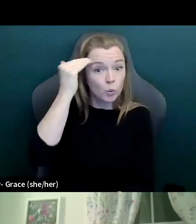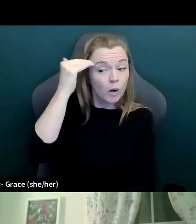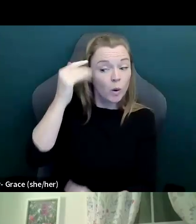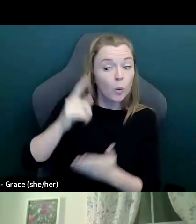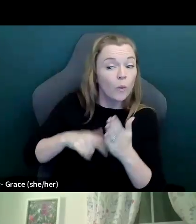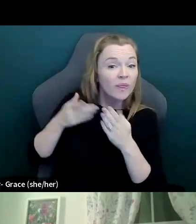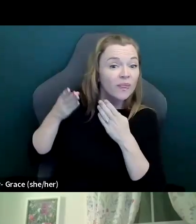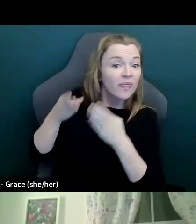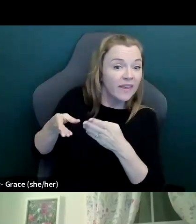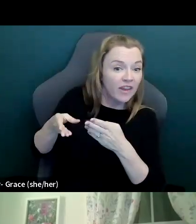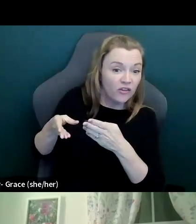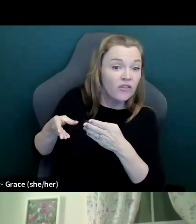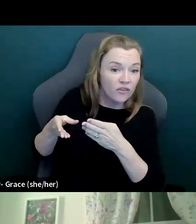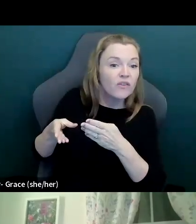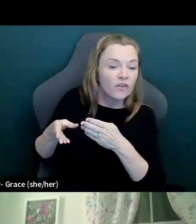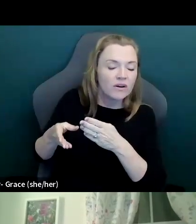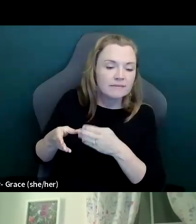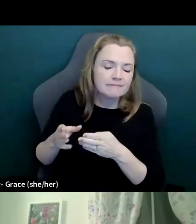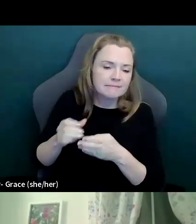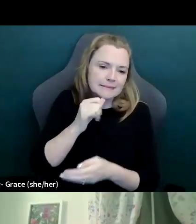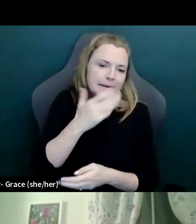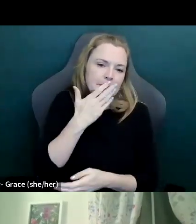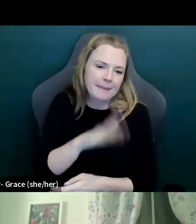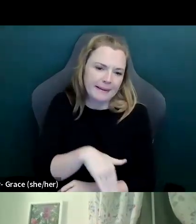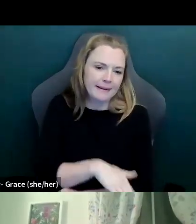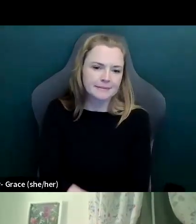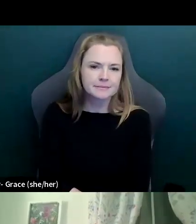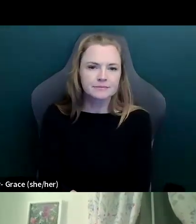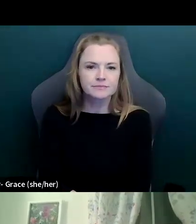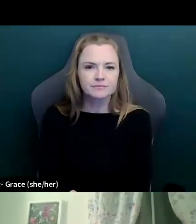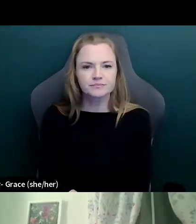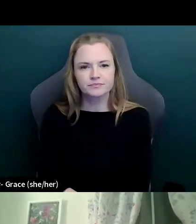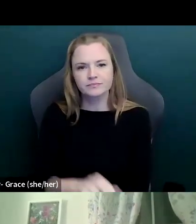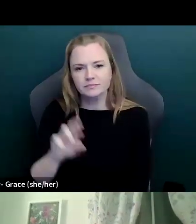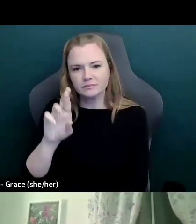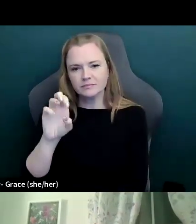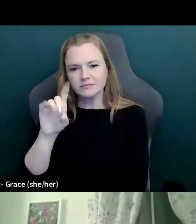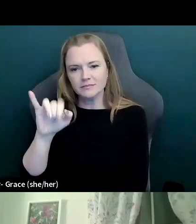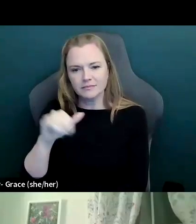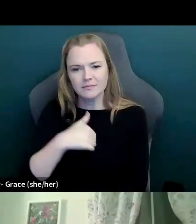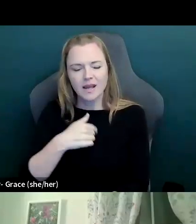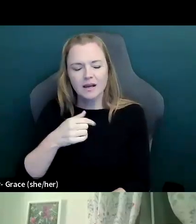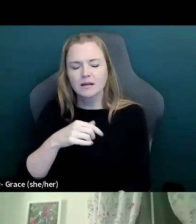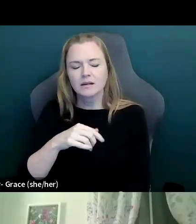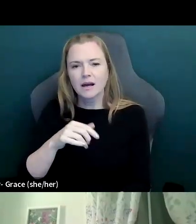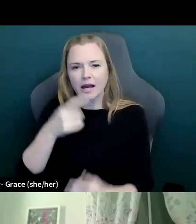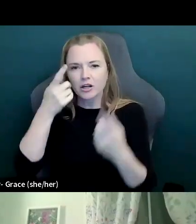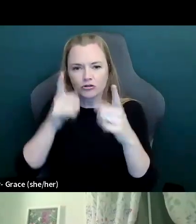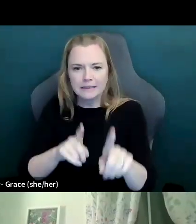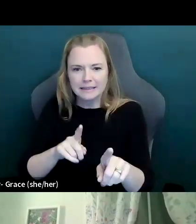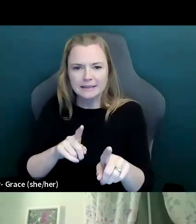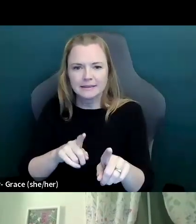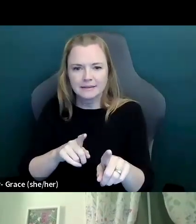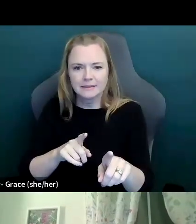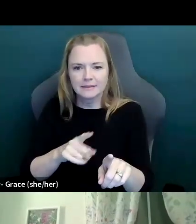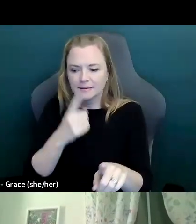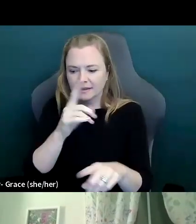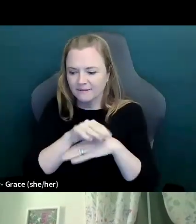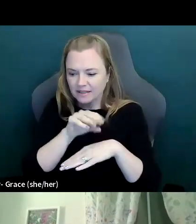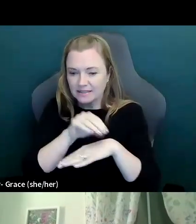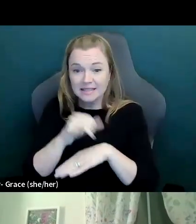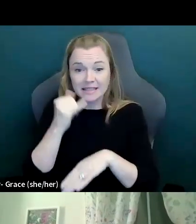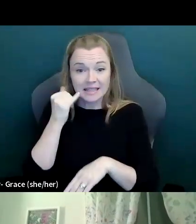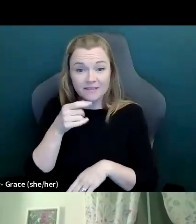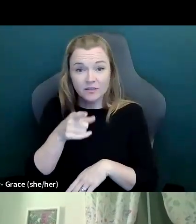you're walking into. So, Yeah, that's Holly, I agree with you. One of the advice I would get if you're in